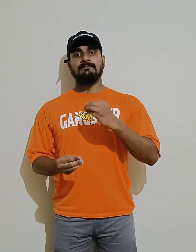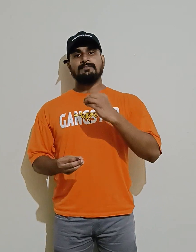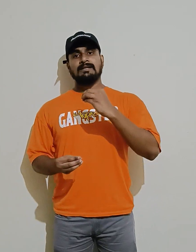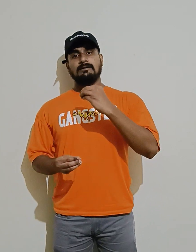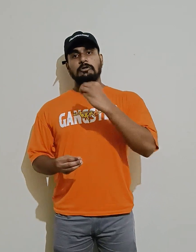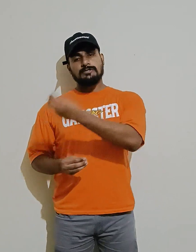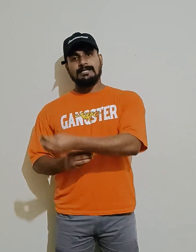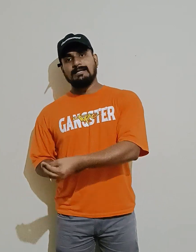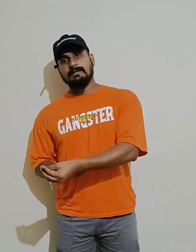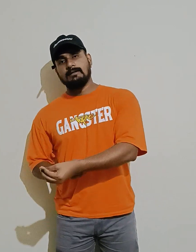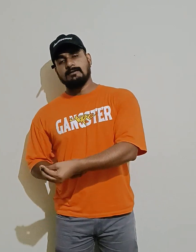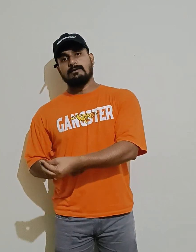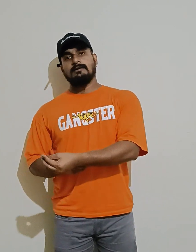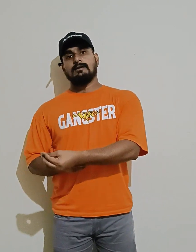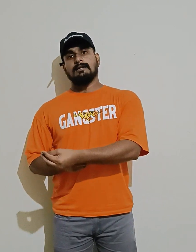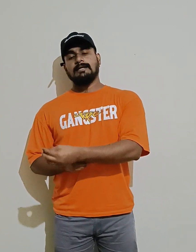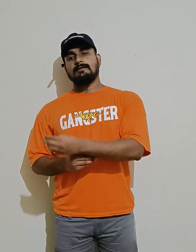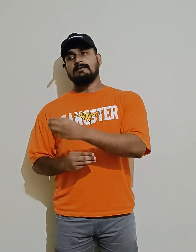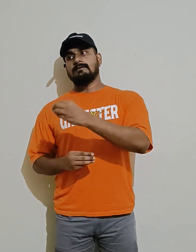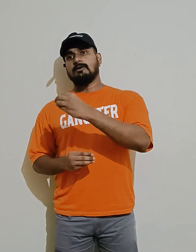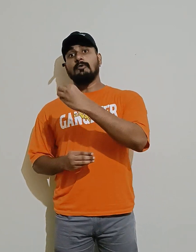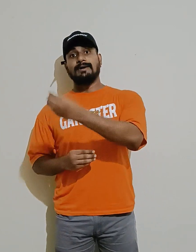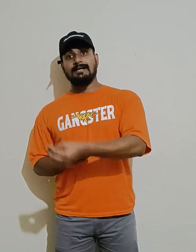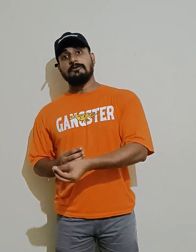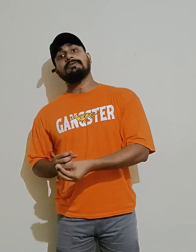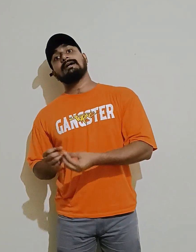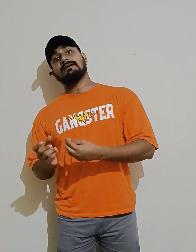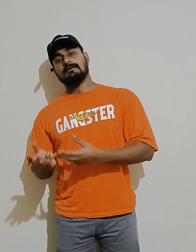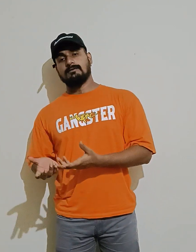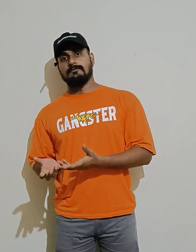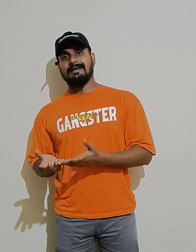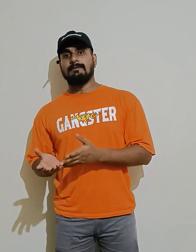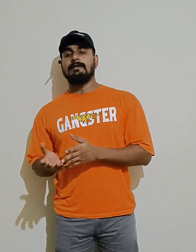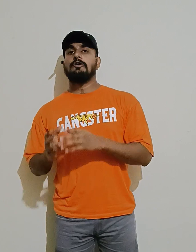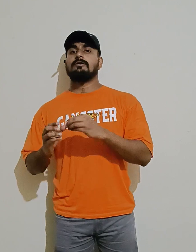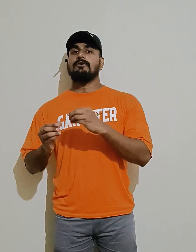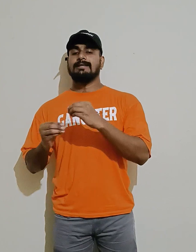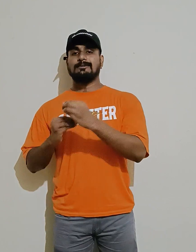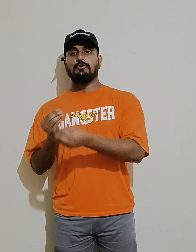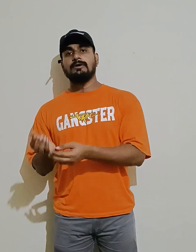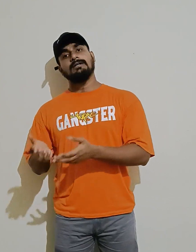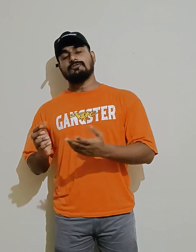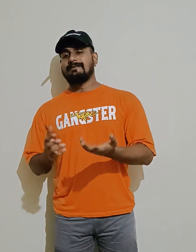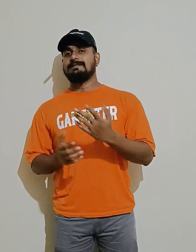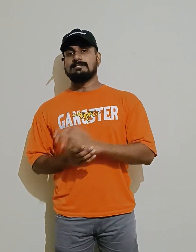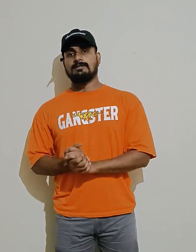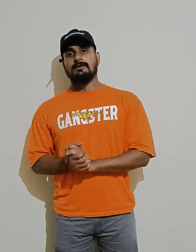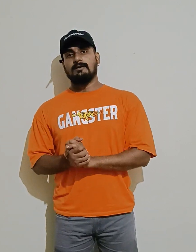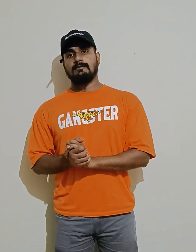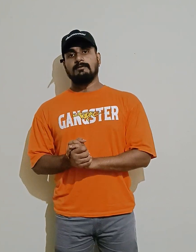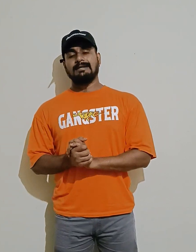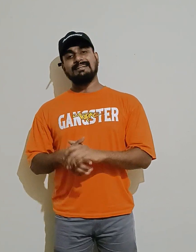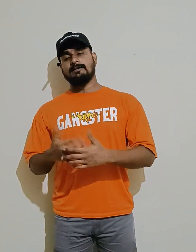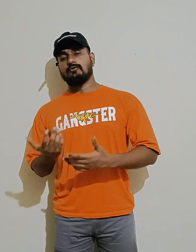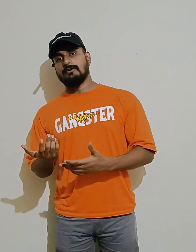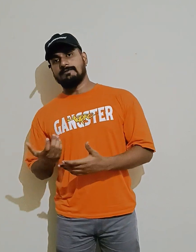am logically operating on that variable or on that code. So I will just write the code of